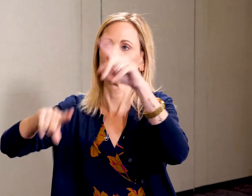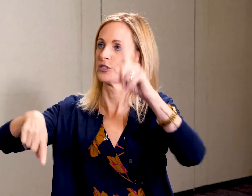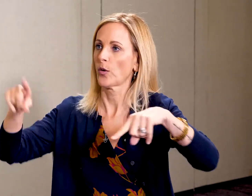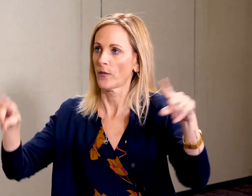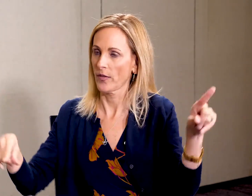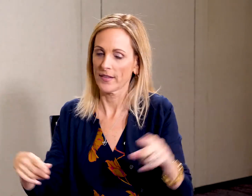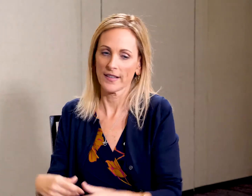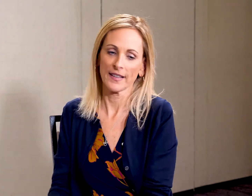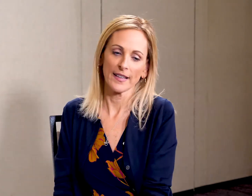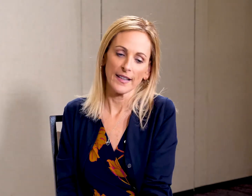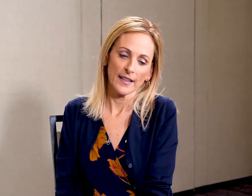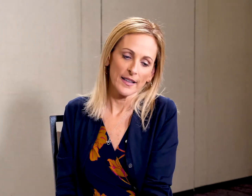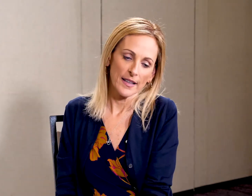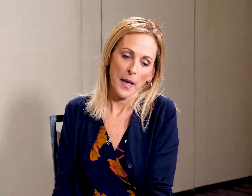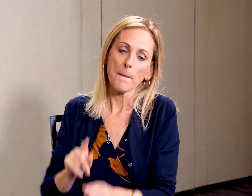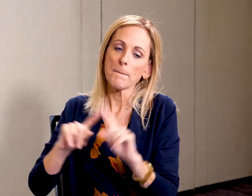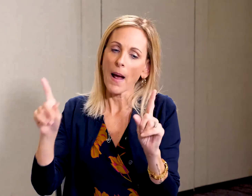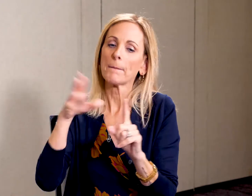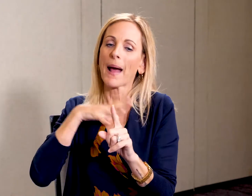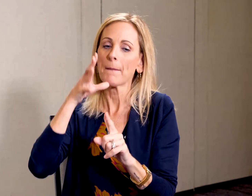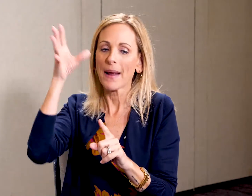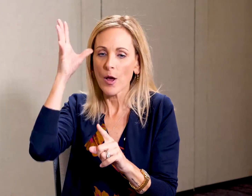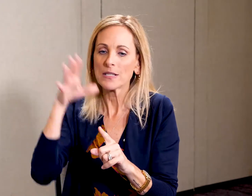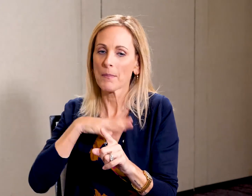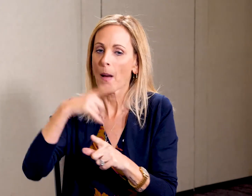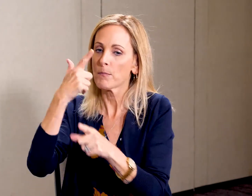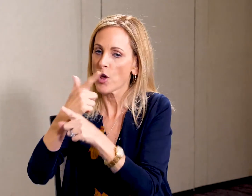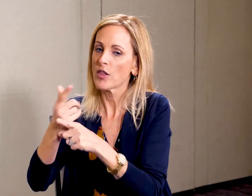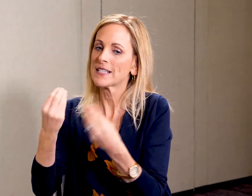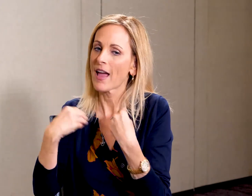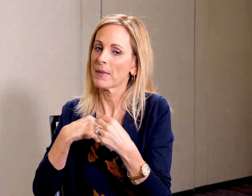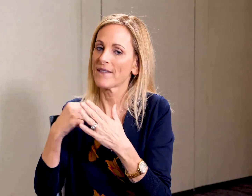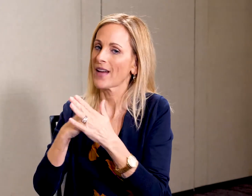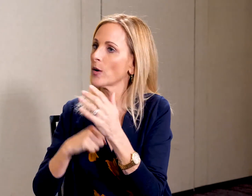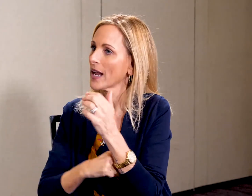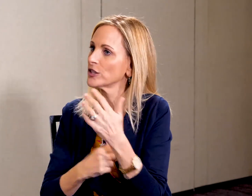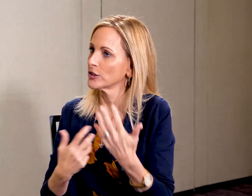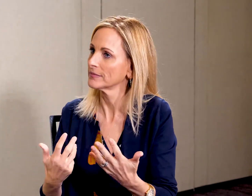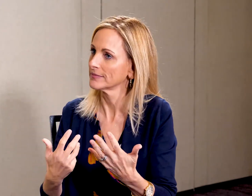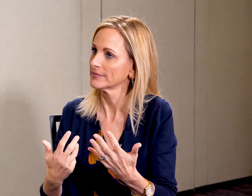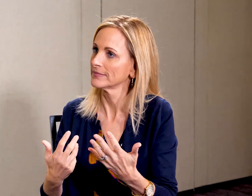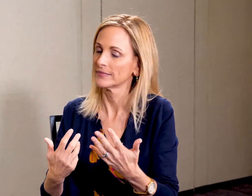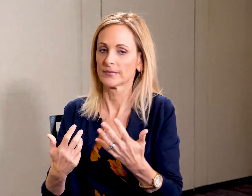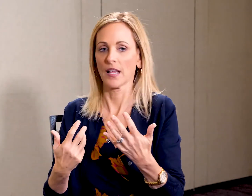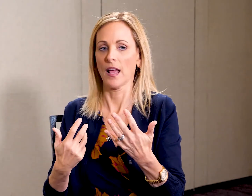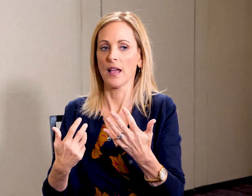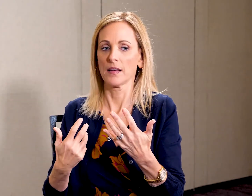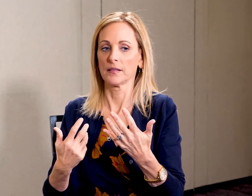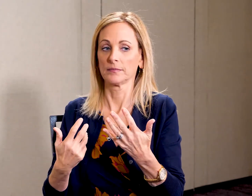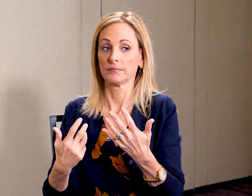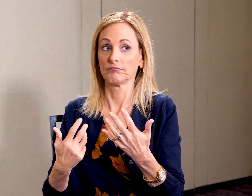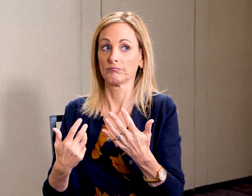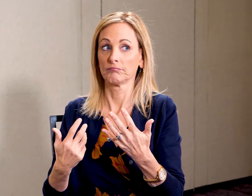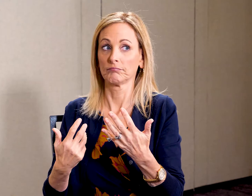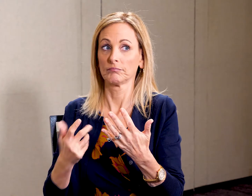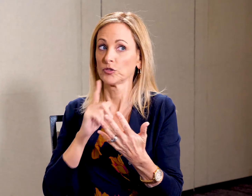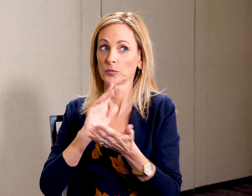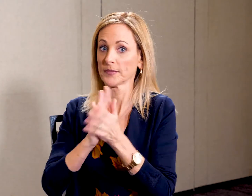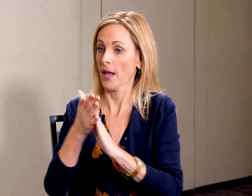to be a teacher or a lawyer or so forth. And my parents really, and my brothers, gave me that foundation to